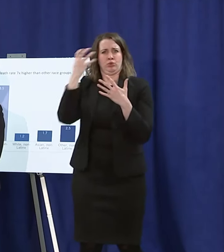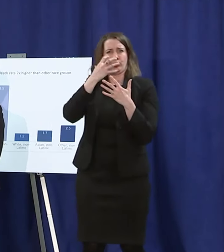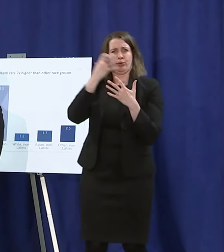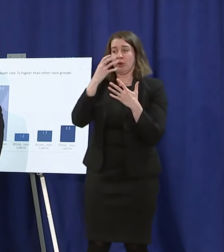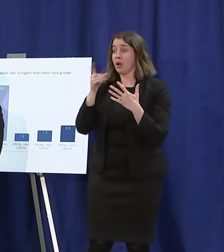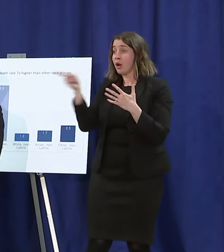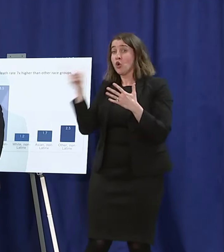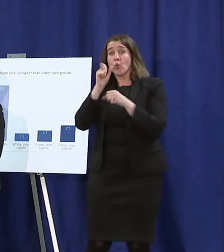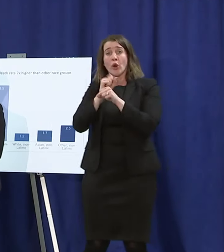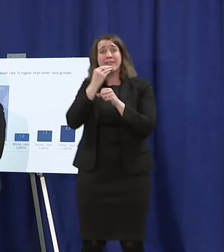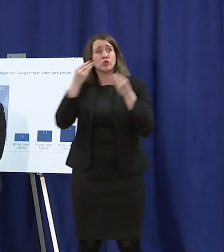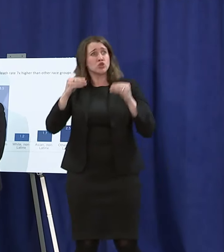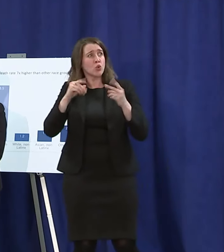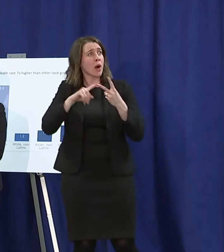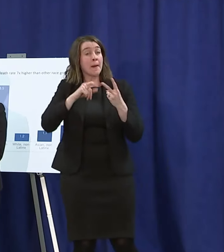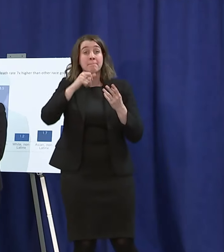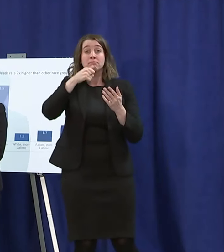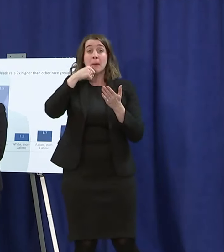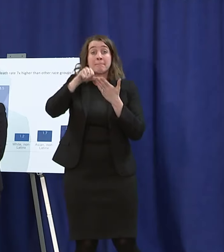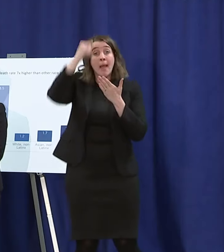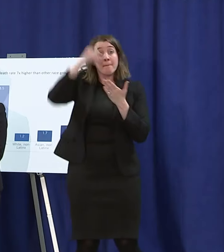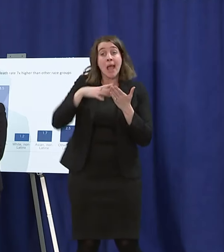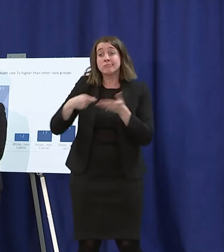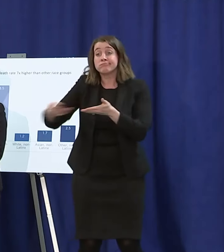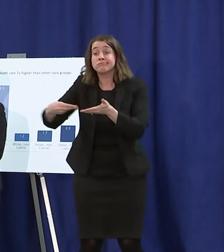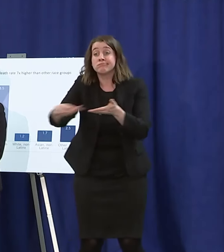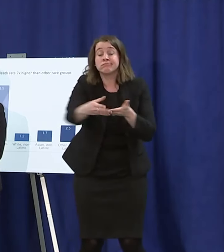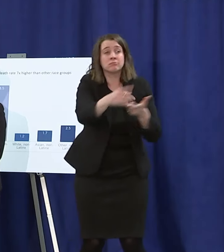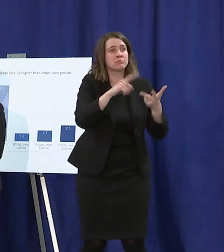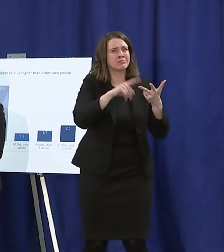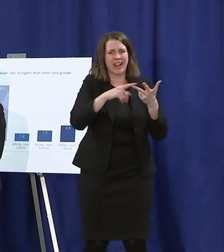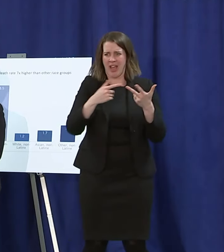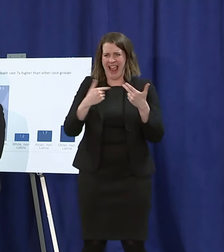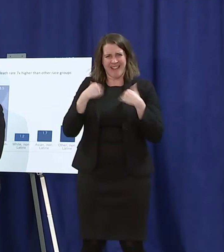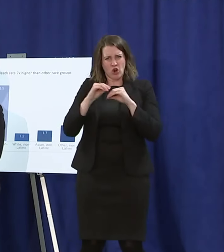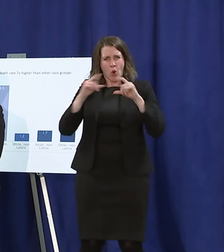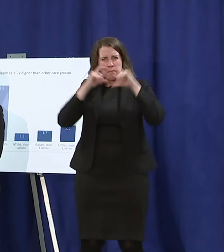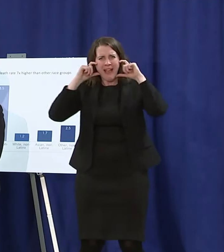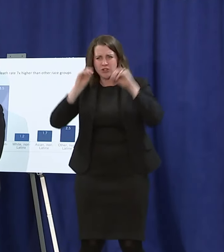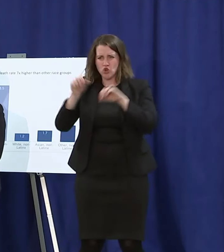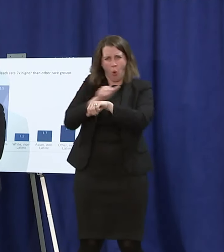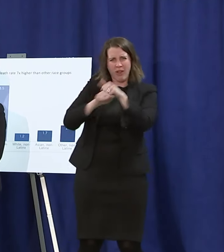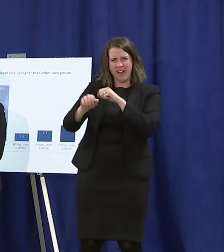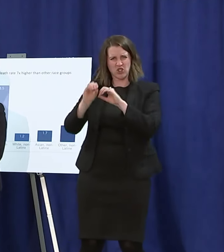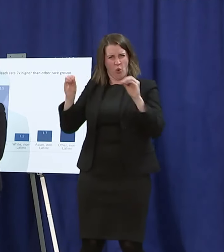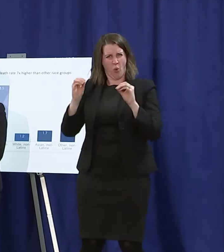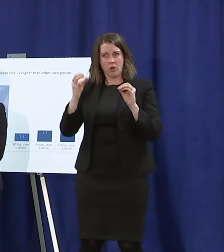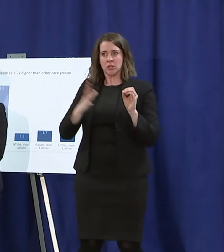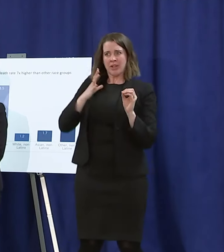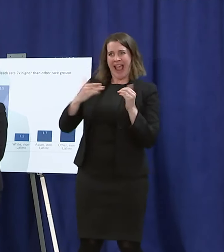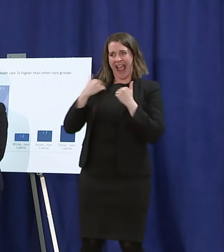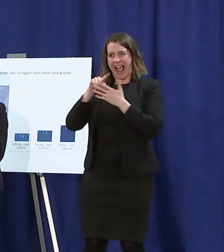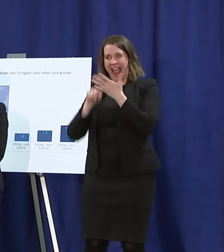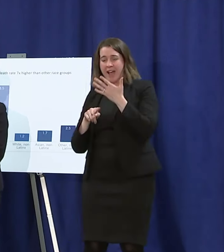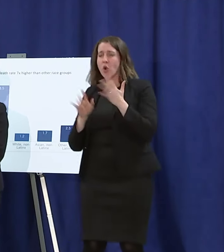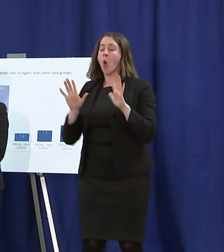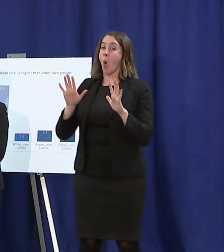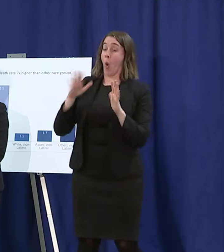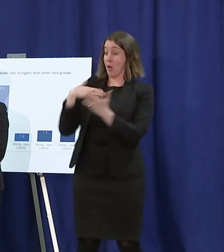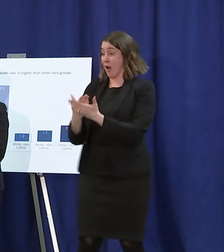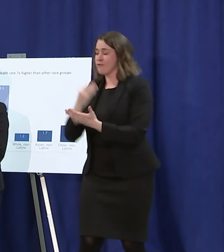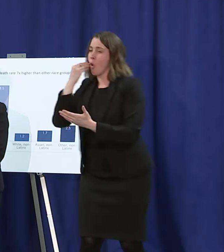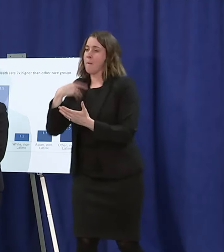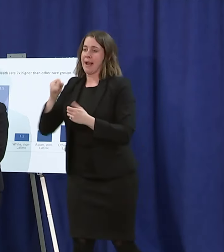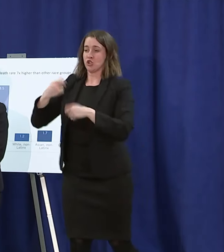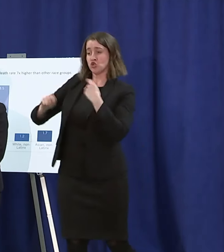people don't have the PPEs necessarily, the gloves, the things that they need, and so they don't have the luxury when they go home to take stuff off